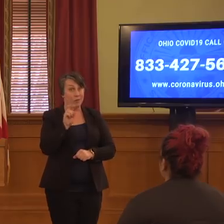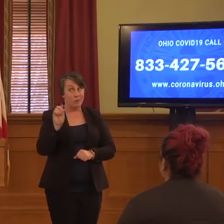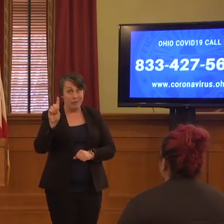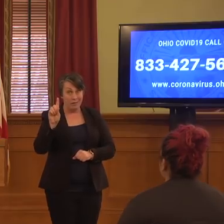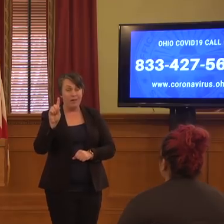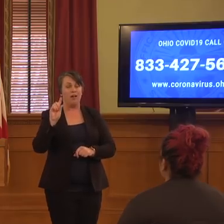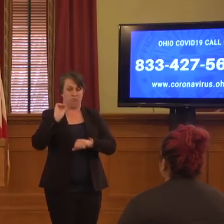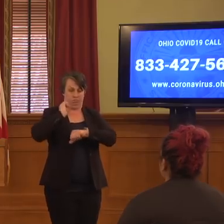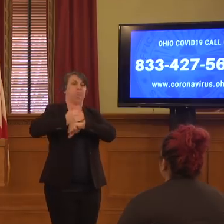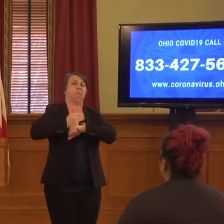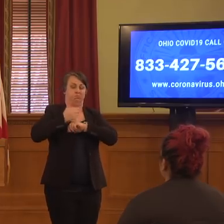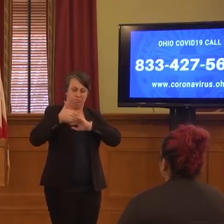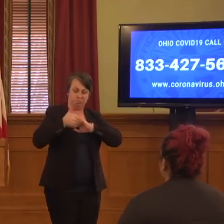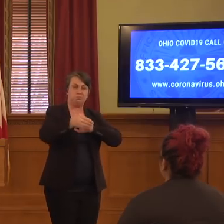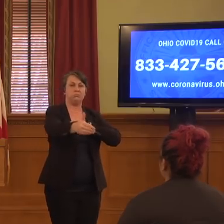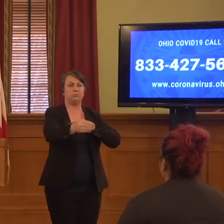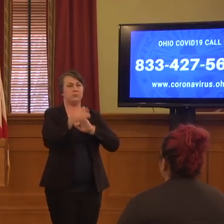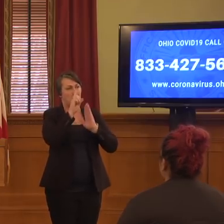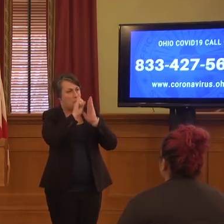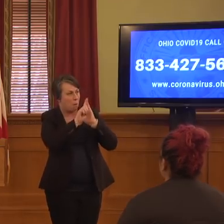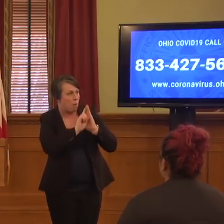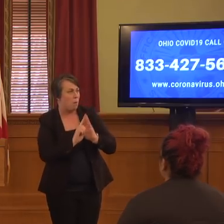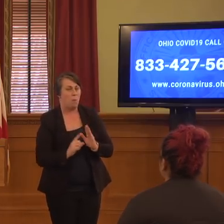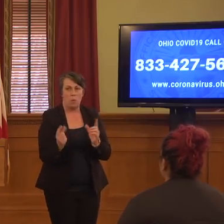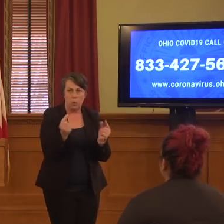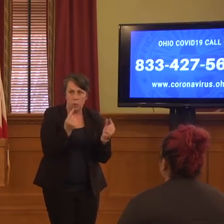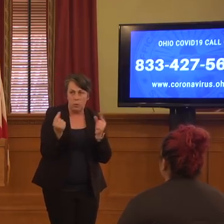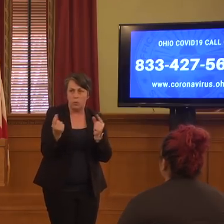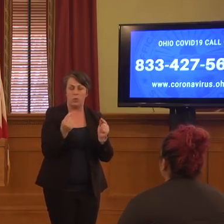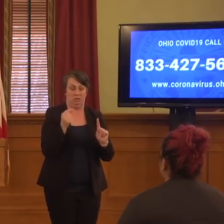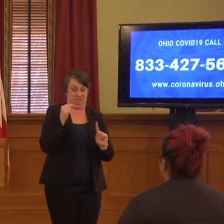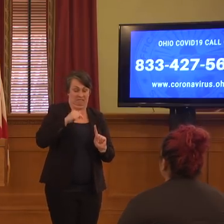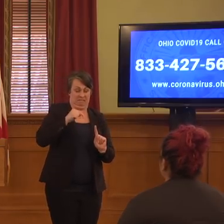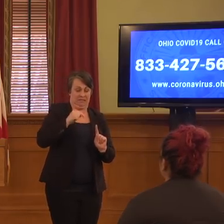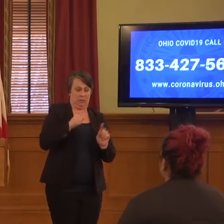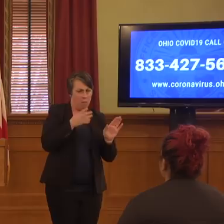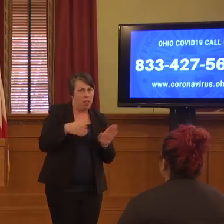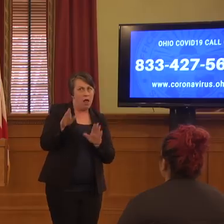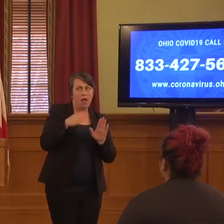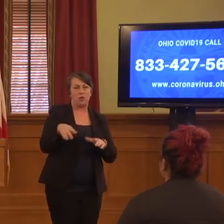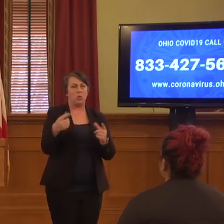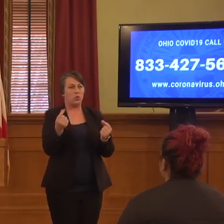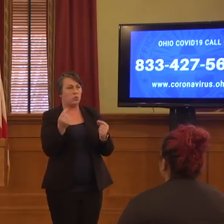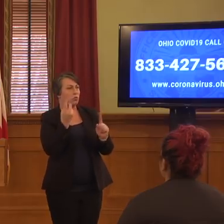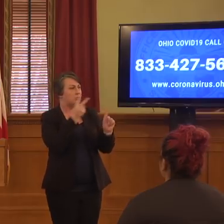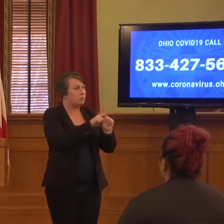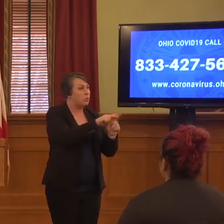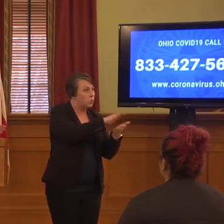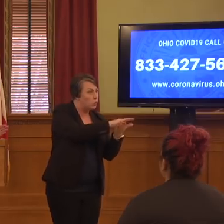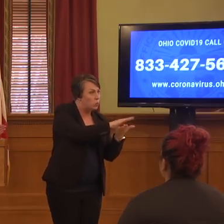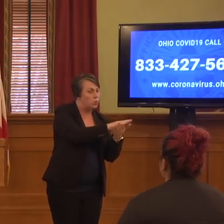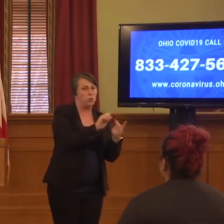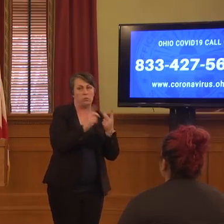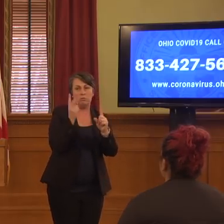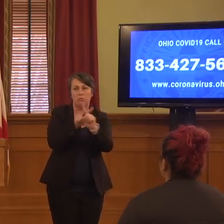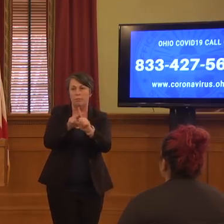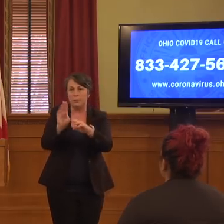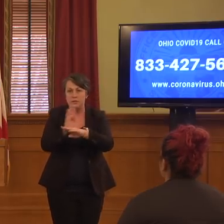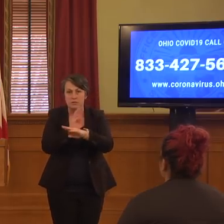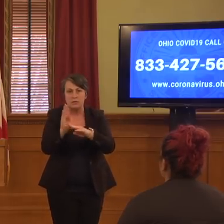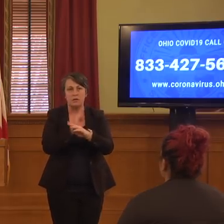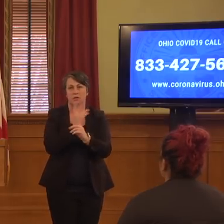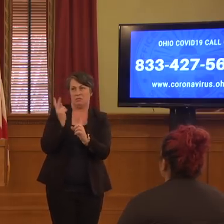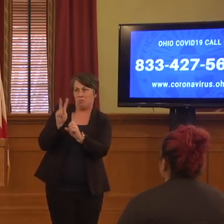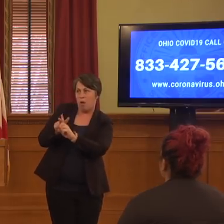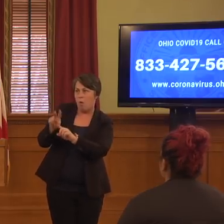have been funding cuts that you've been hearing about, but that team has worked on pandemic plans with schools, businesses, hospitals, ongoing since it was